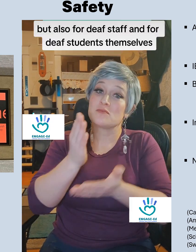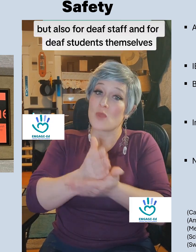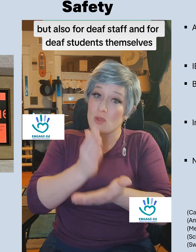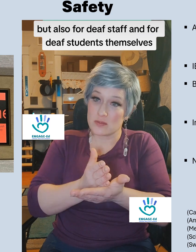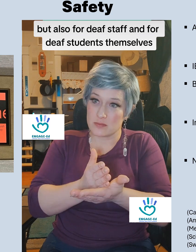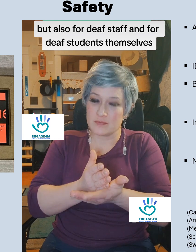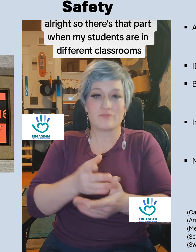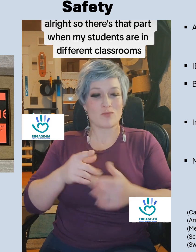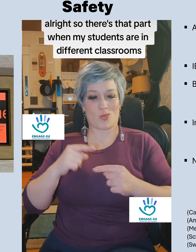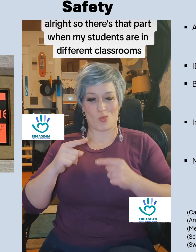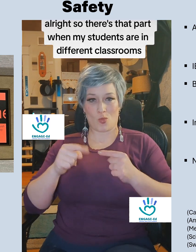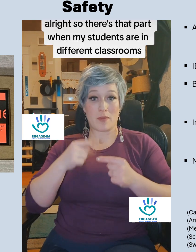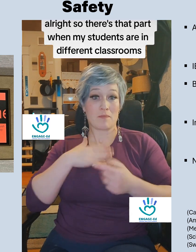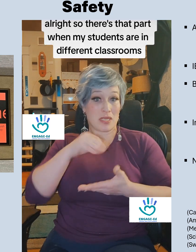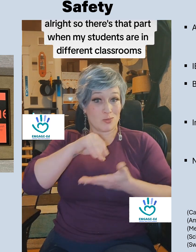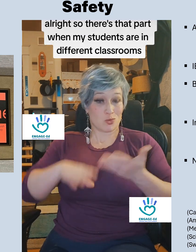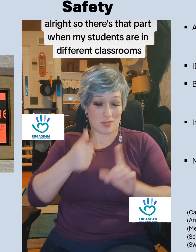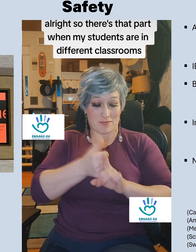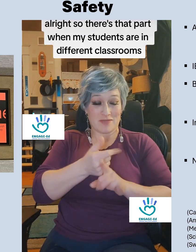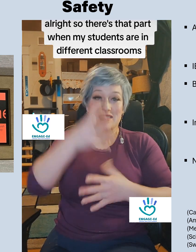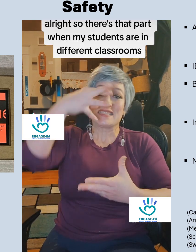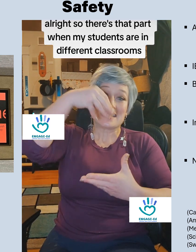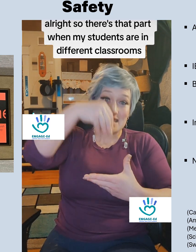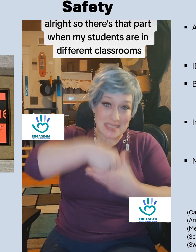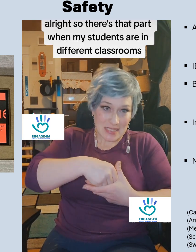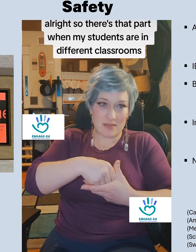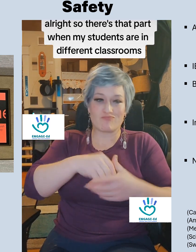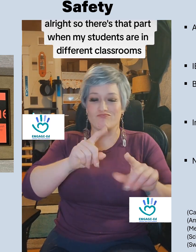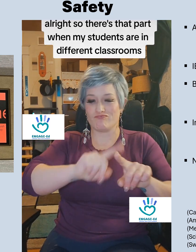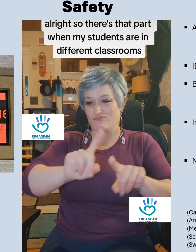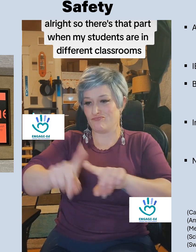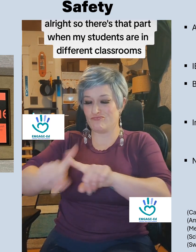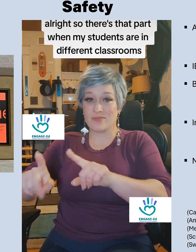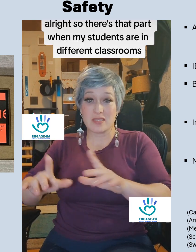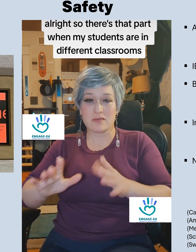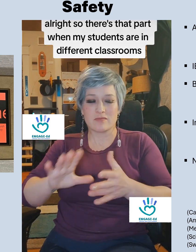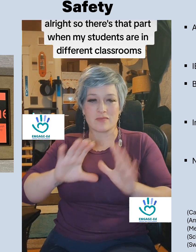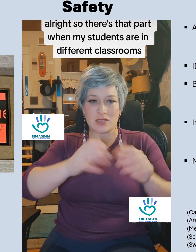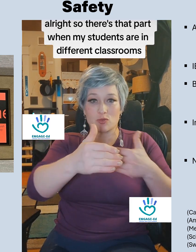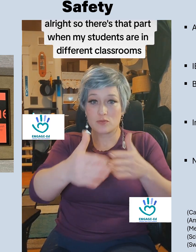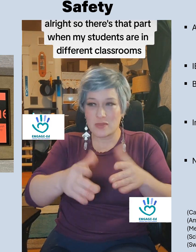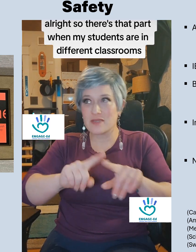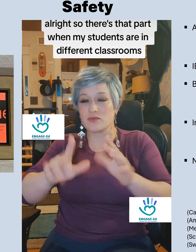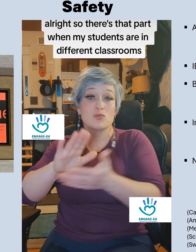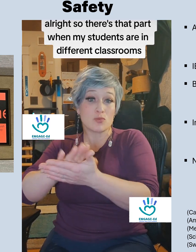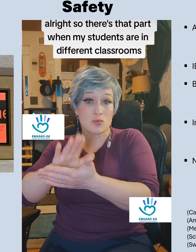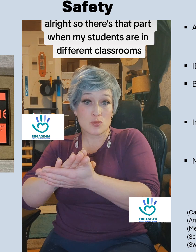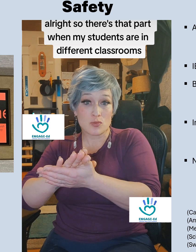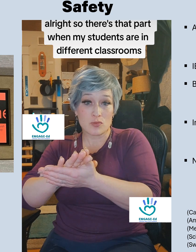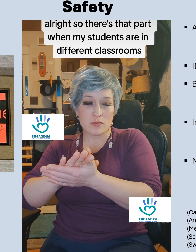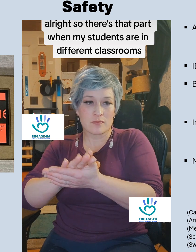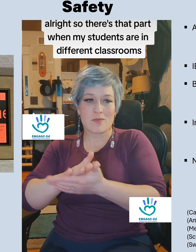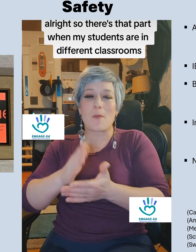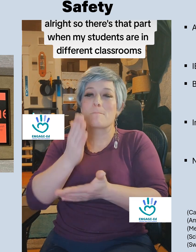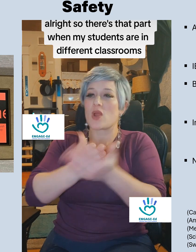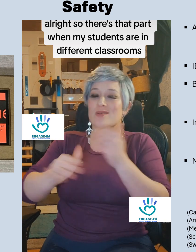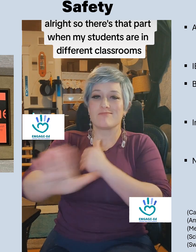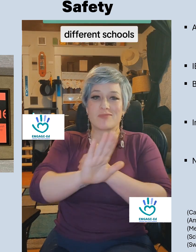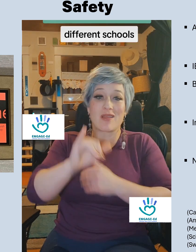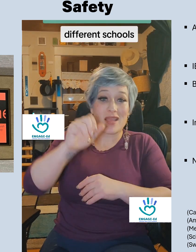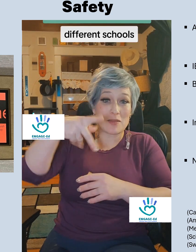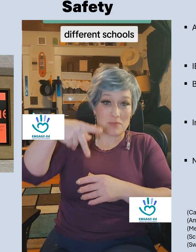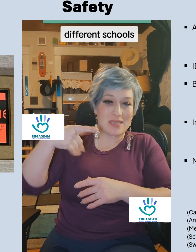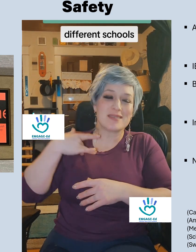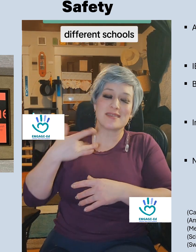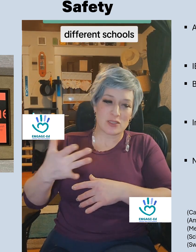students themselves. All right, so there's that part. And when my students are in different classrooms,